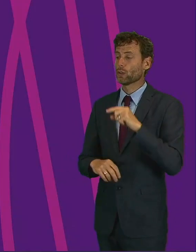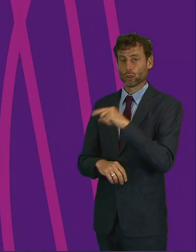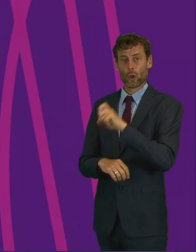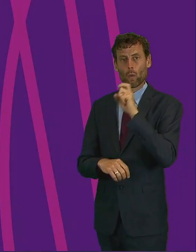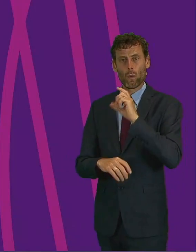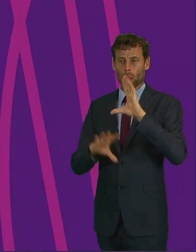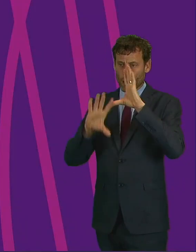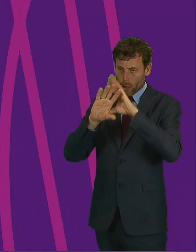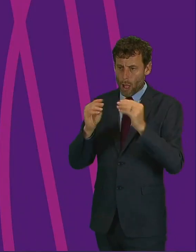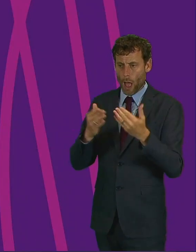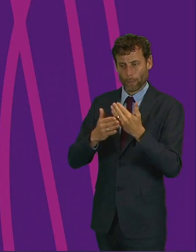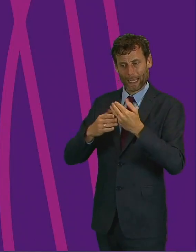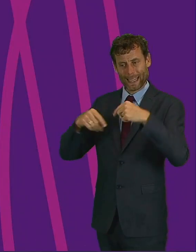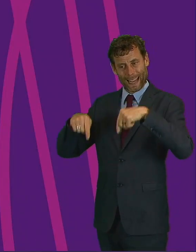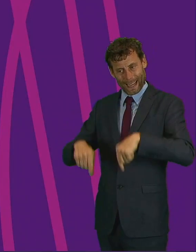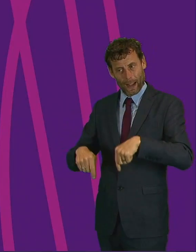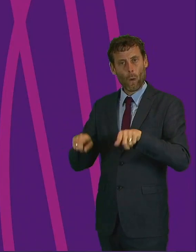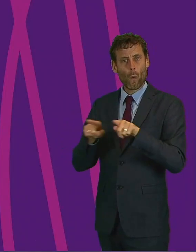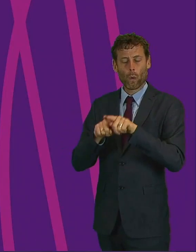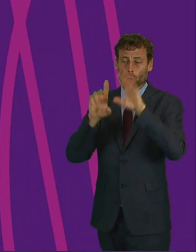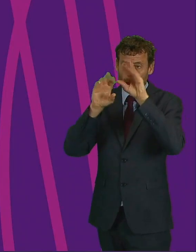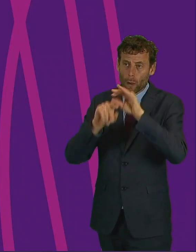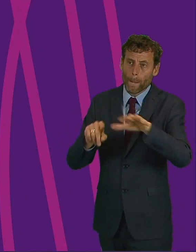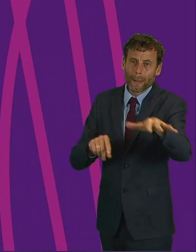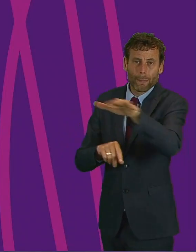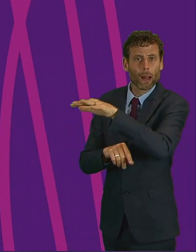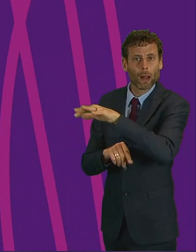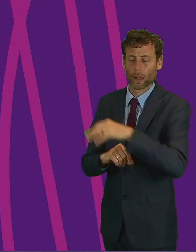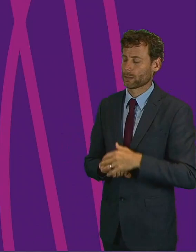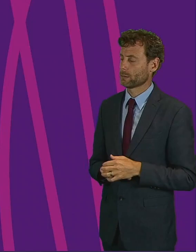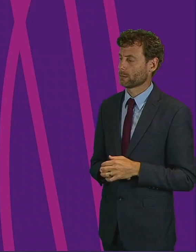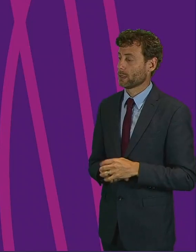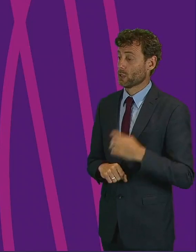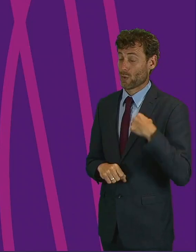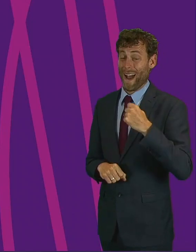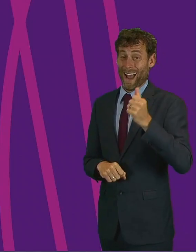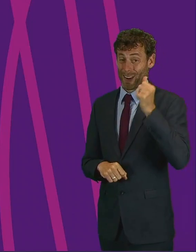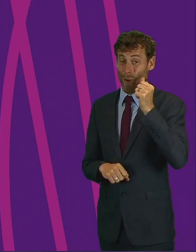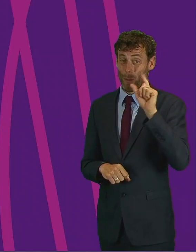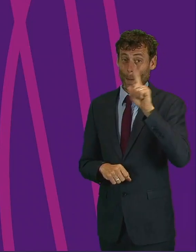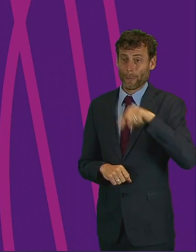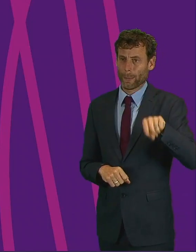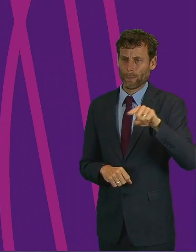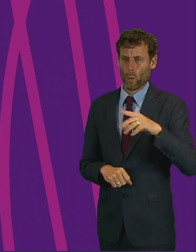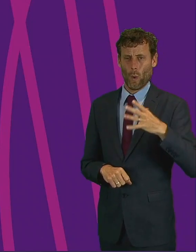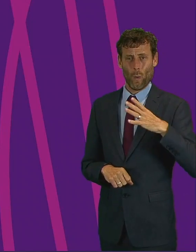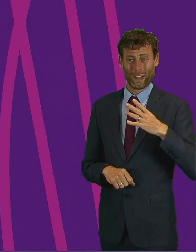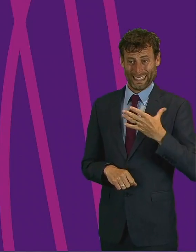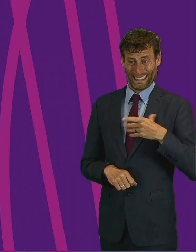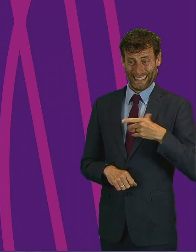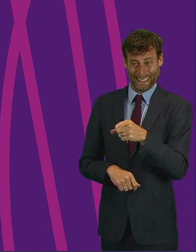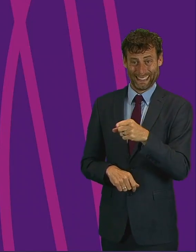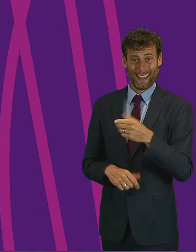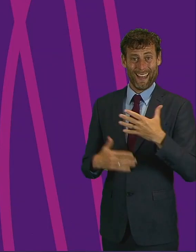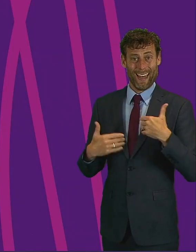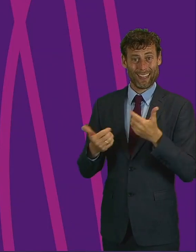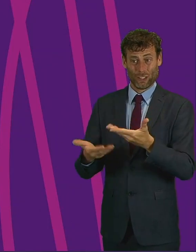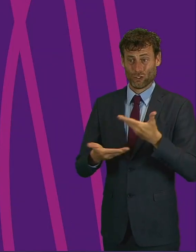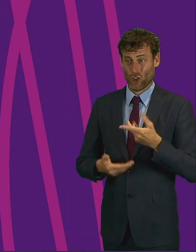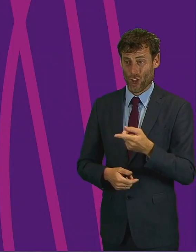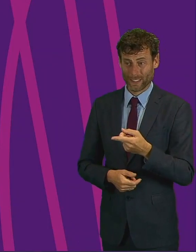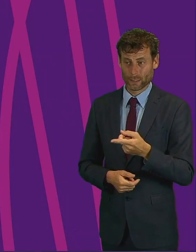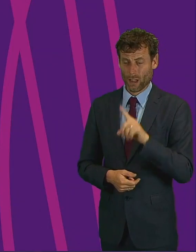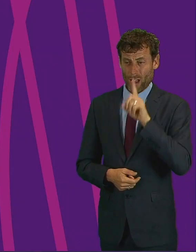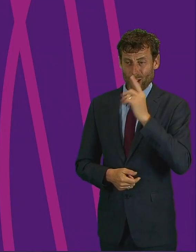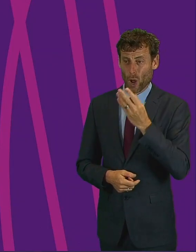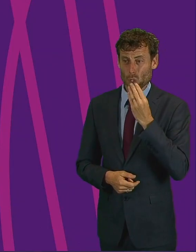I understand how difficult it has been for people who have not been able to access the health service in the way that is normally the case. In